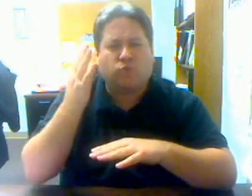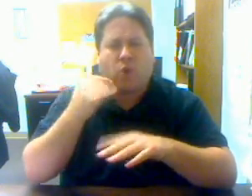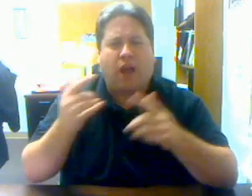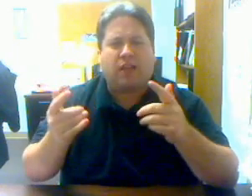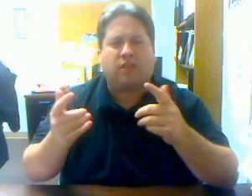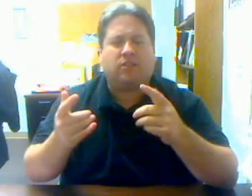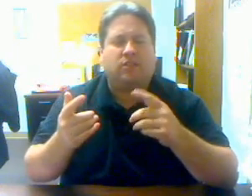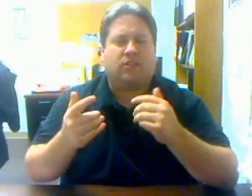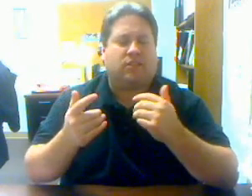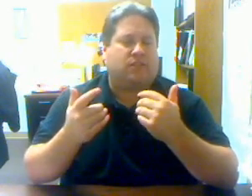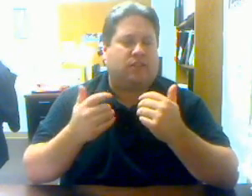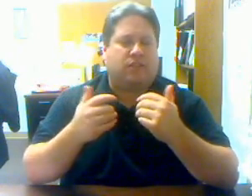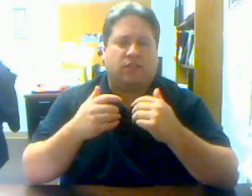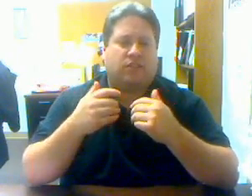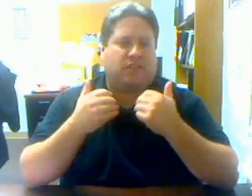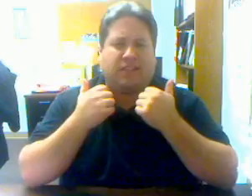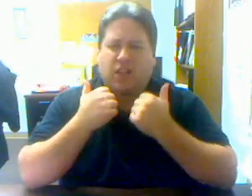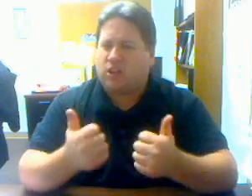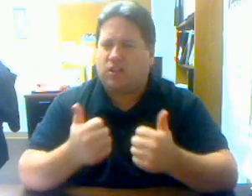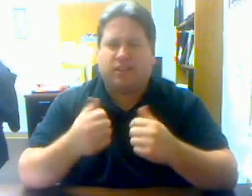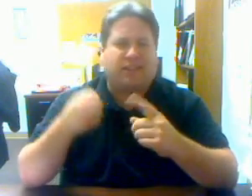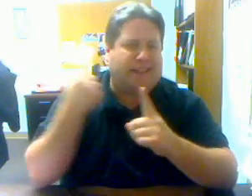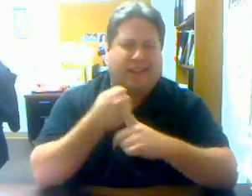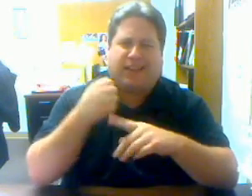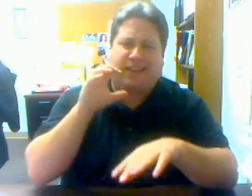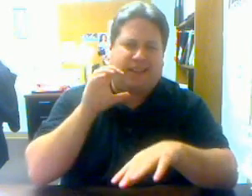use different strategies to try to modify it.